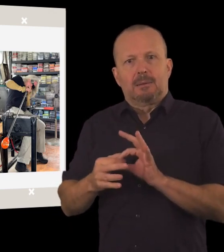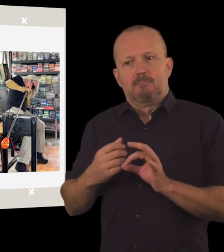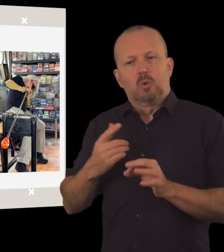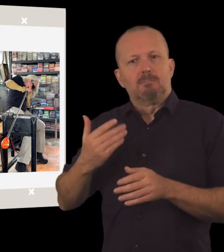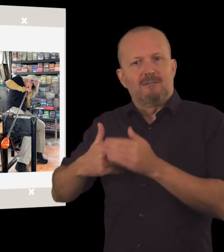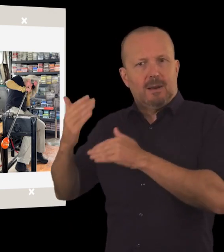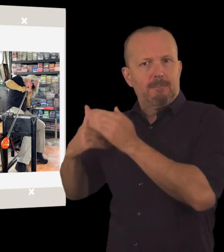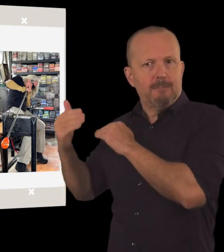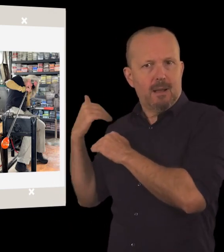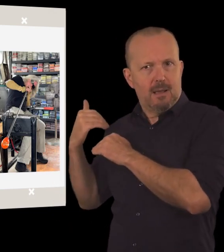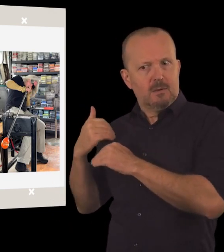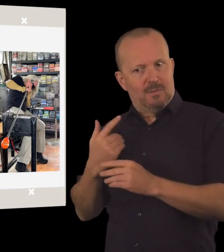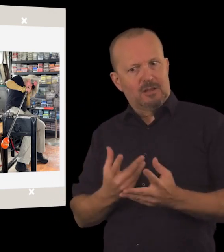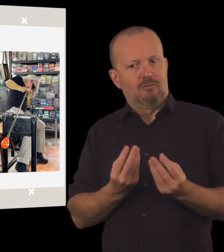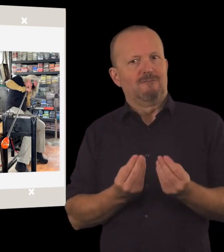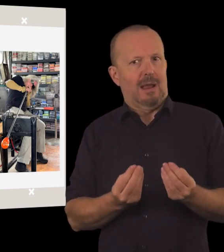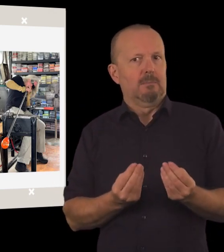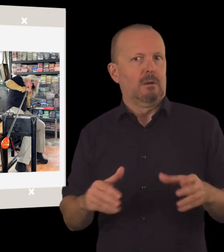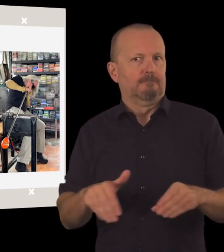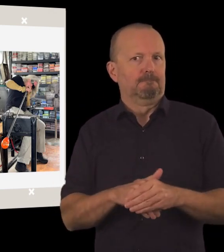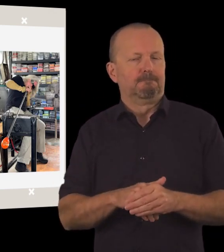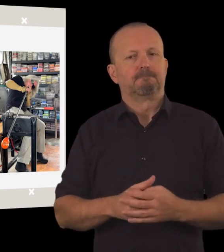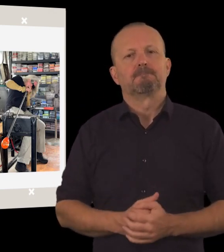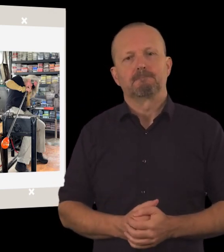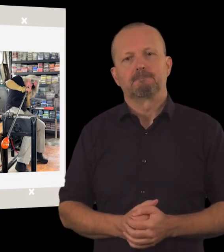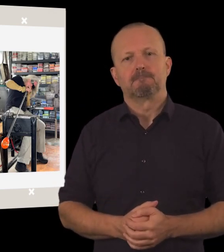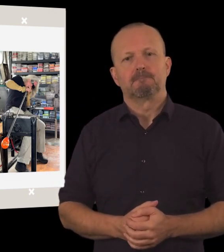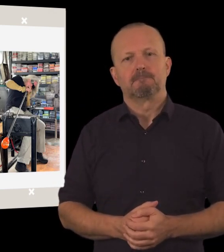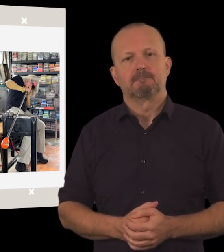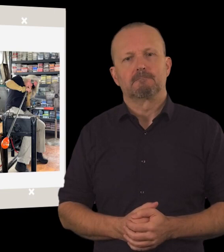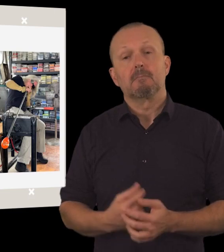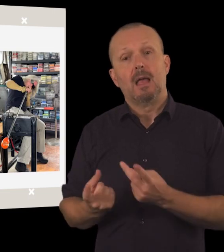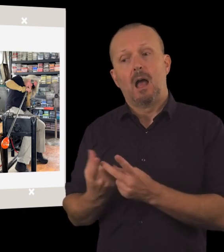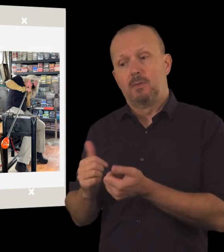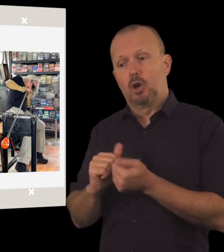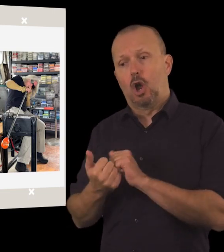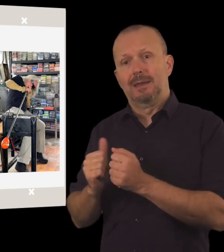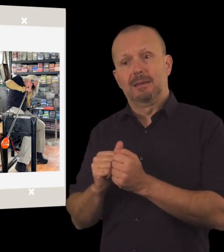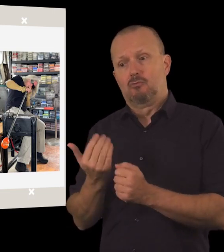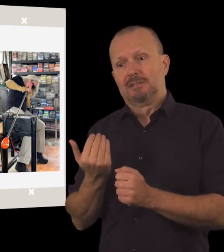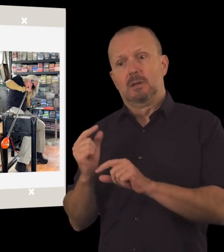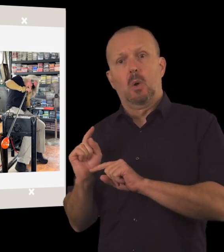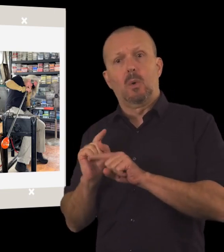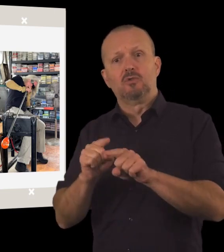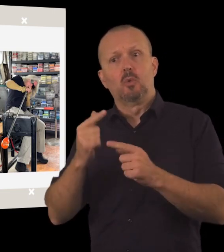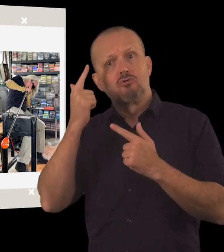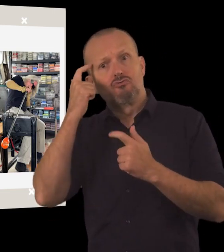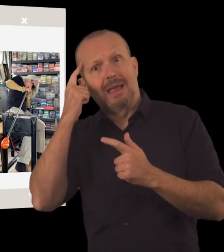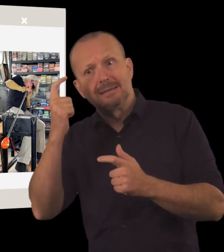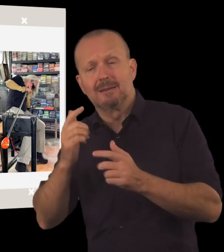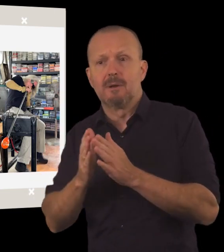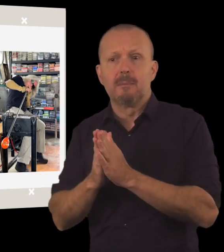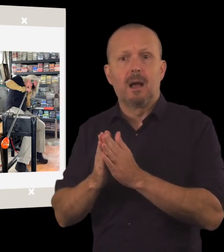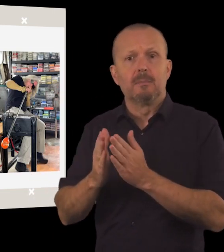glass blowing studio. She found that she had the space and the time to develop and test her skills with other